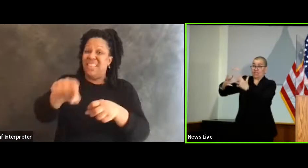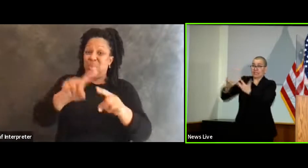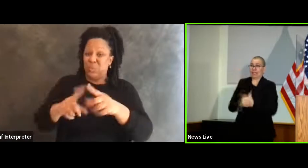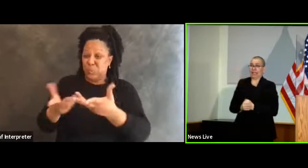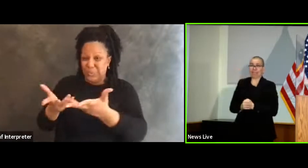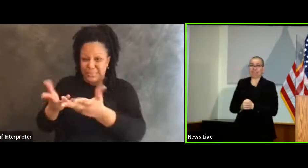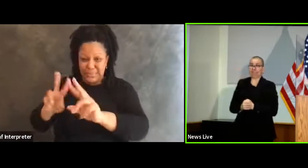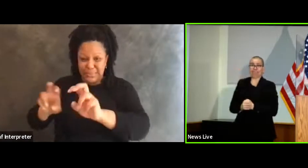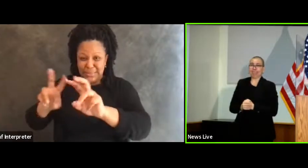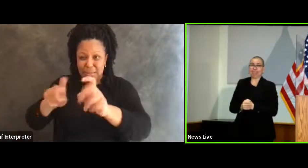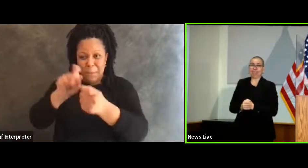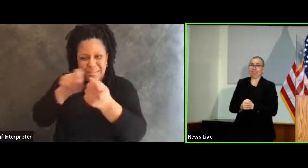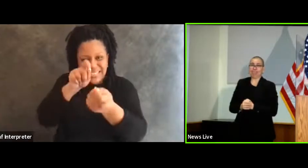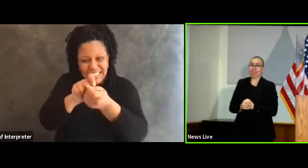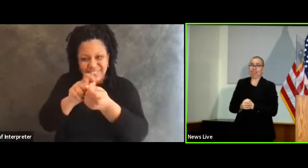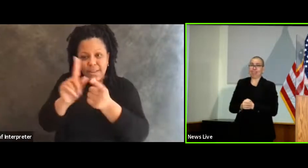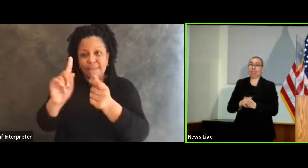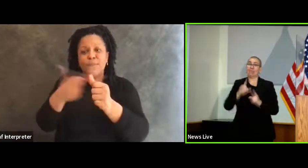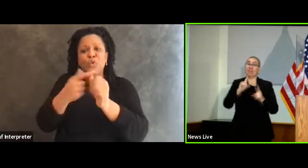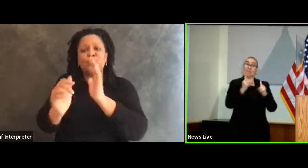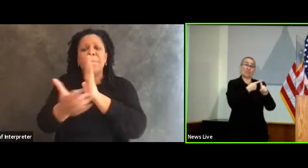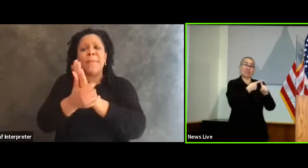Amendment piece, because it's going to